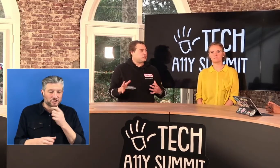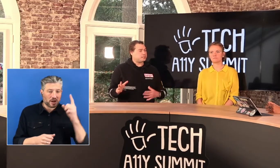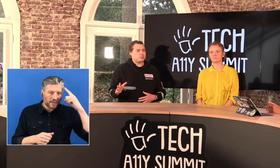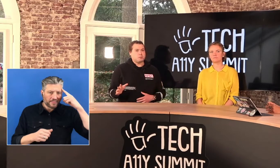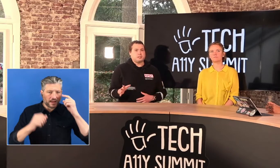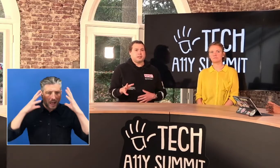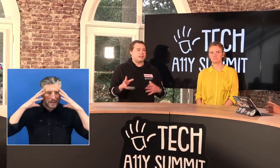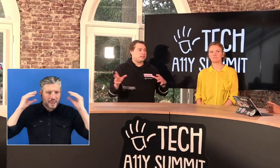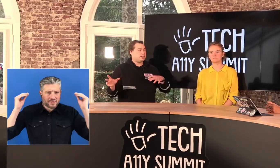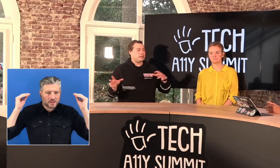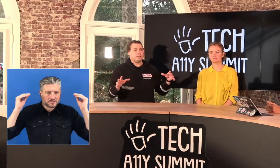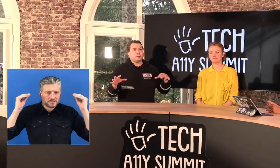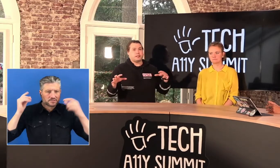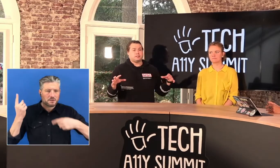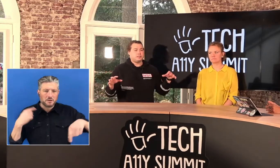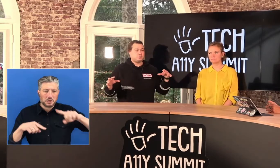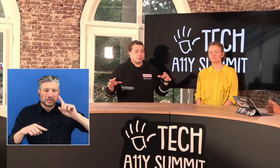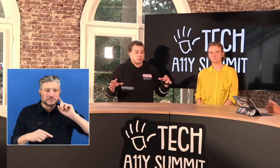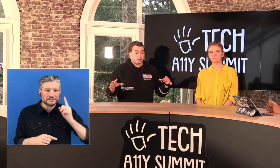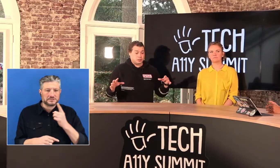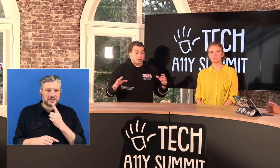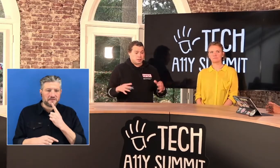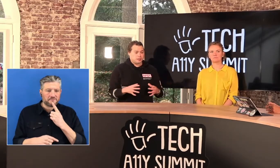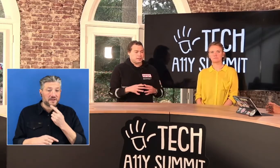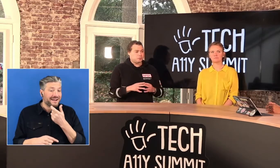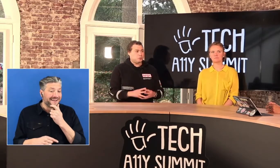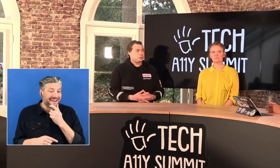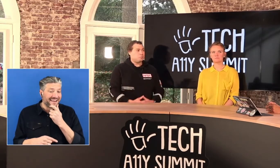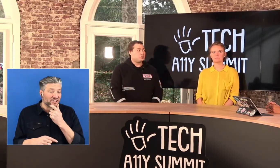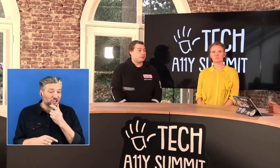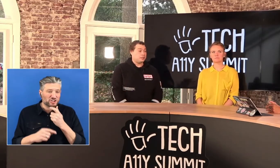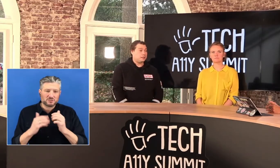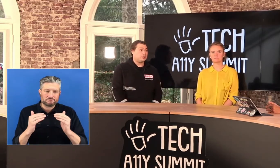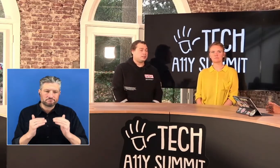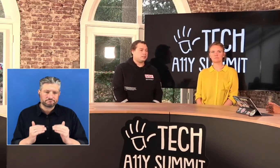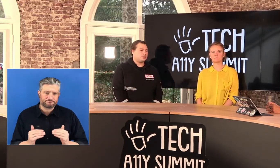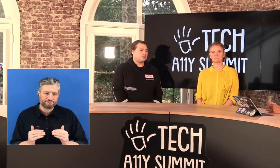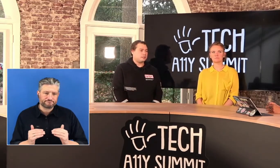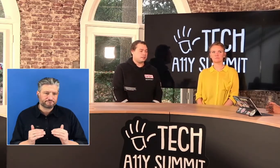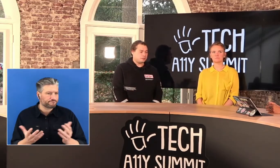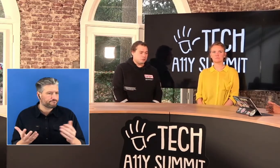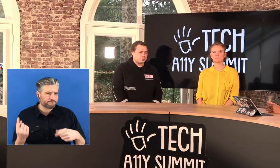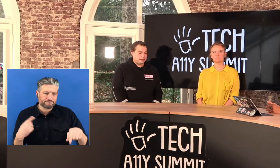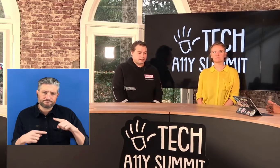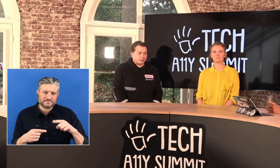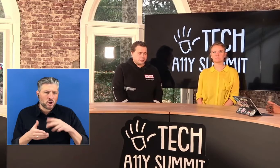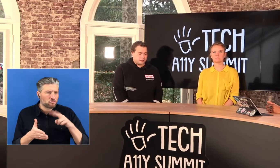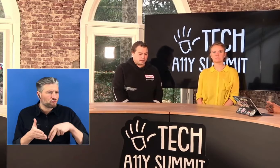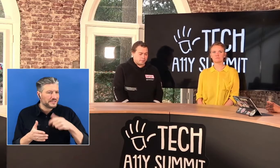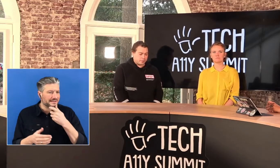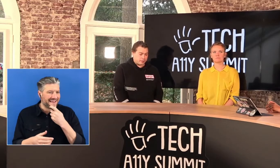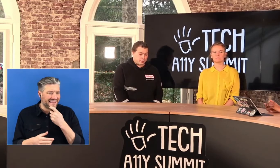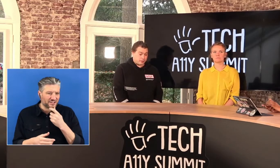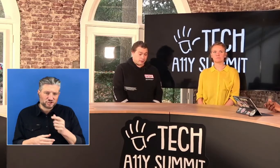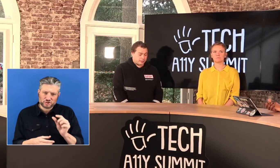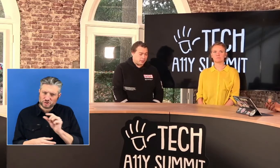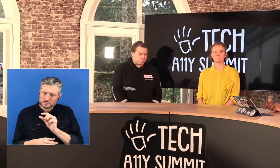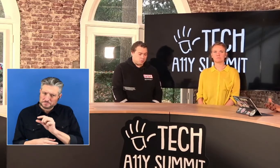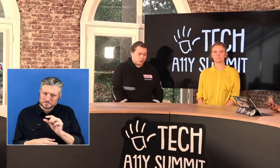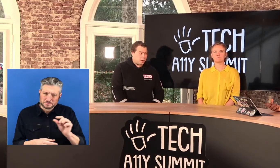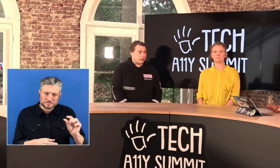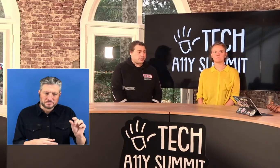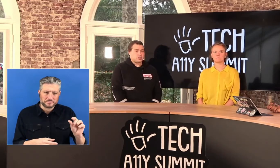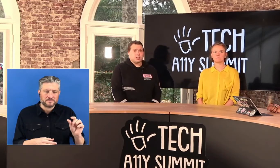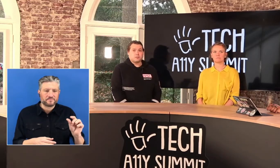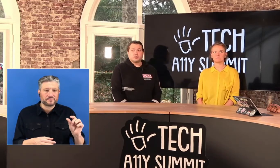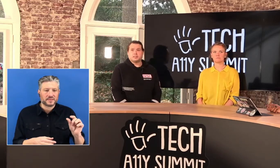for all the accessibility, and you can see this both. I think the most important thing that the tools will adapt